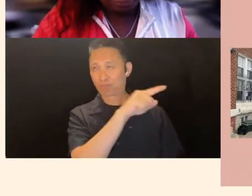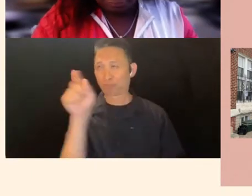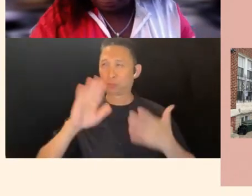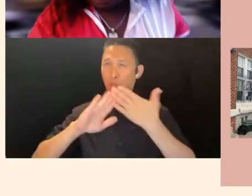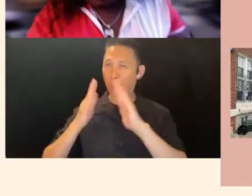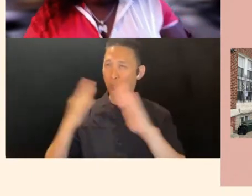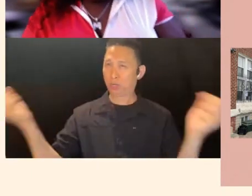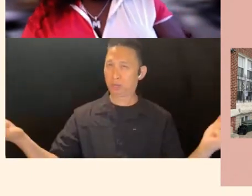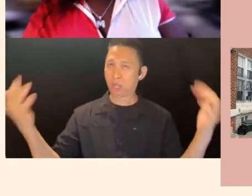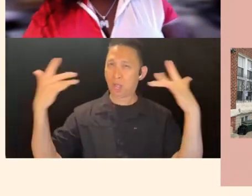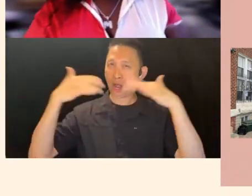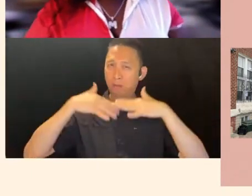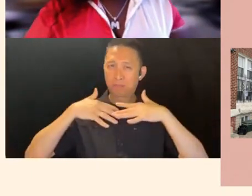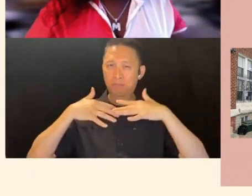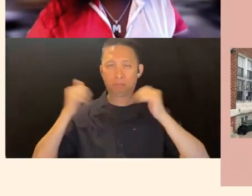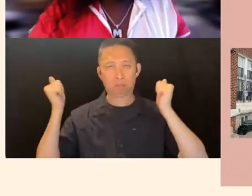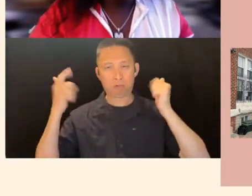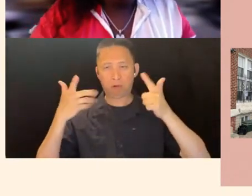services,